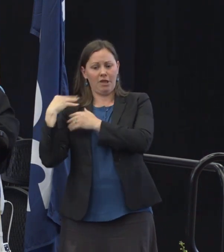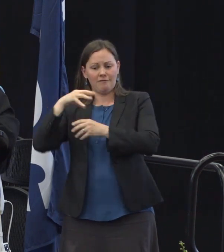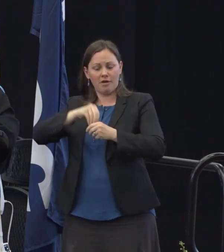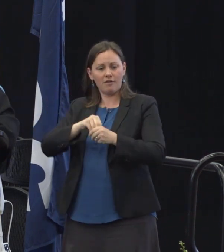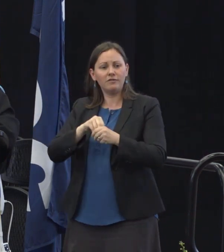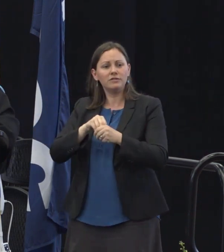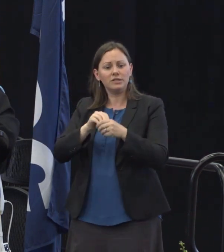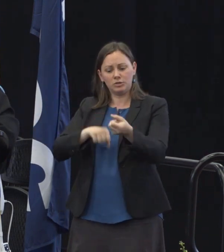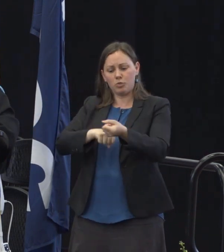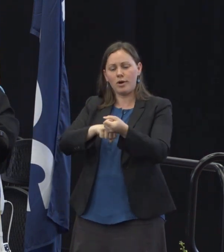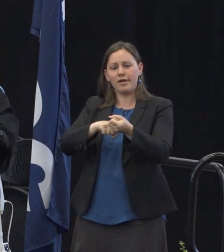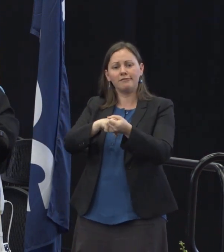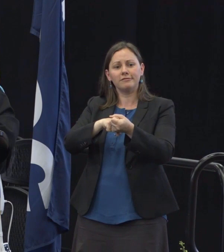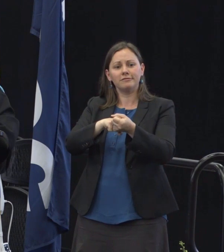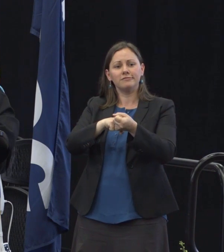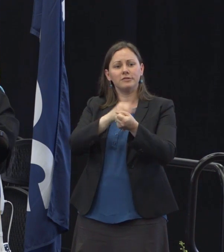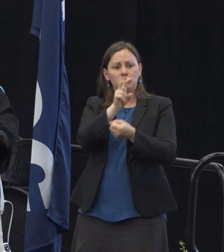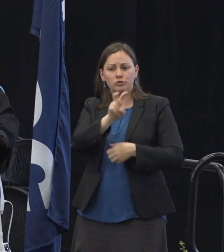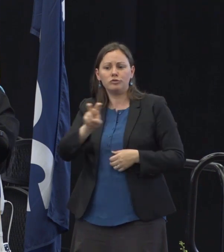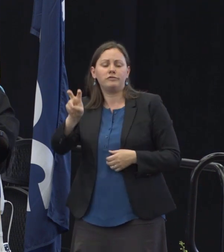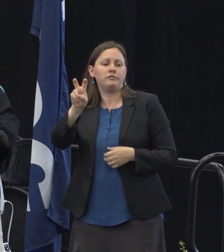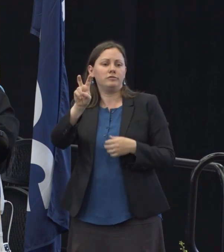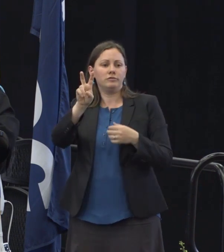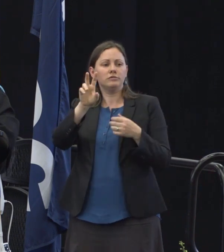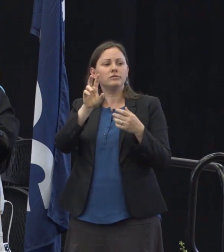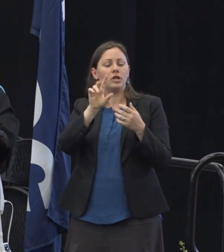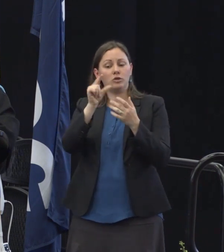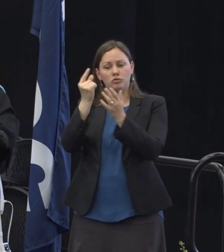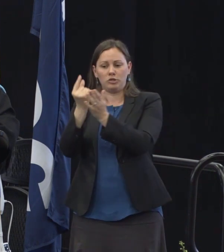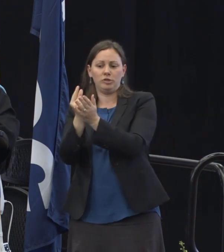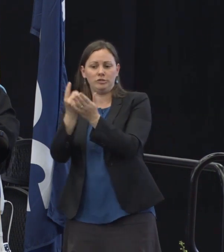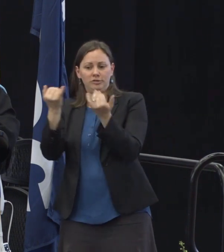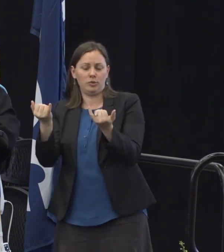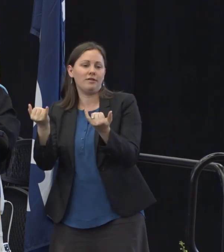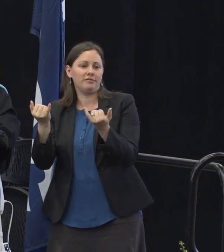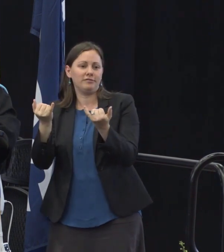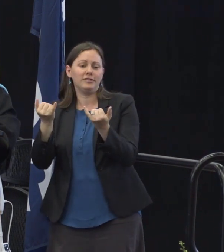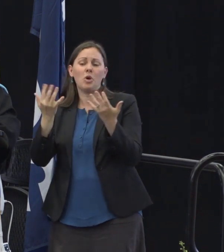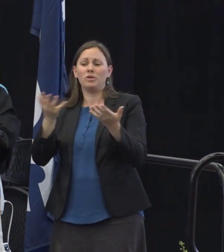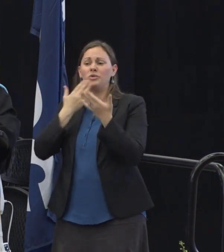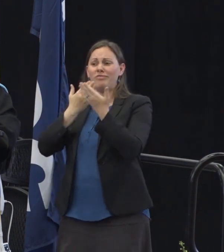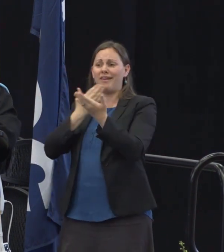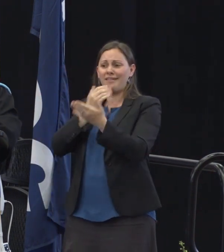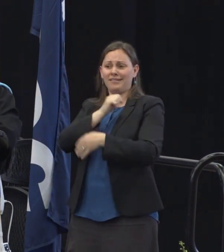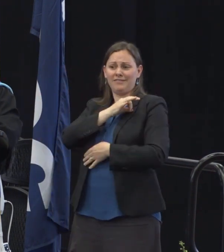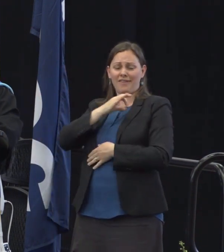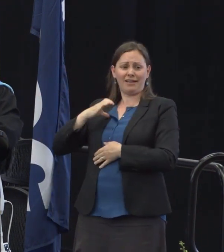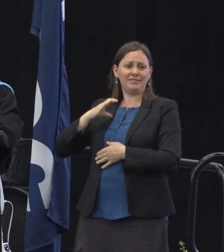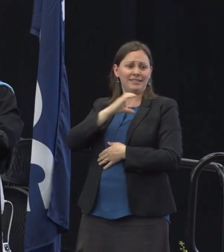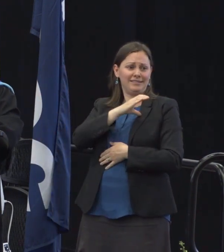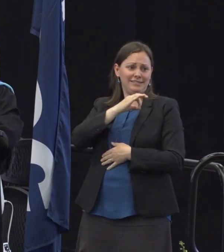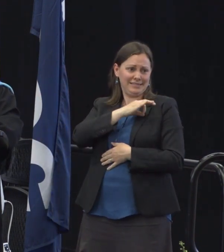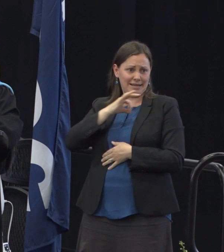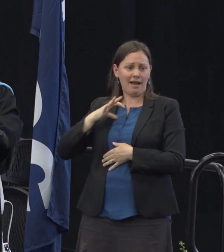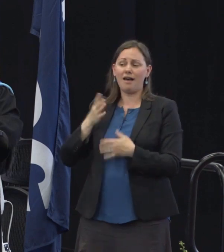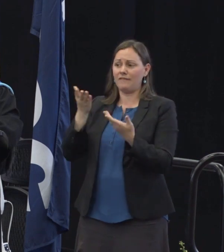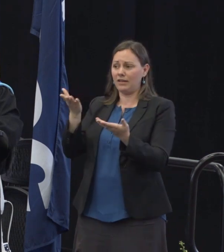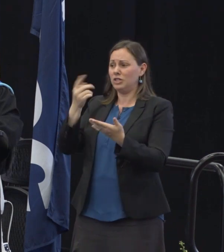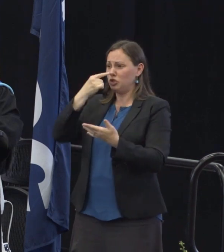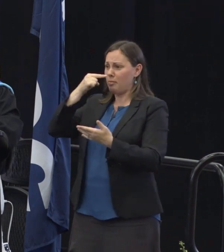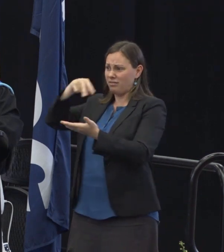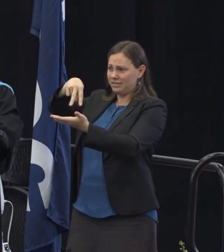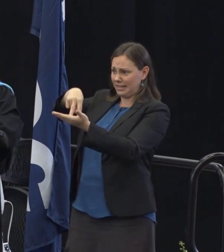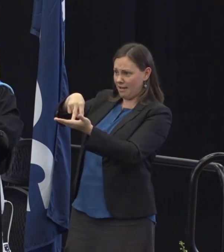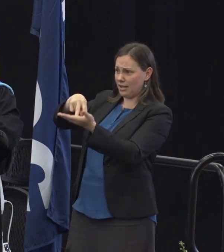path to graduation, and to them, I say a heartfelt thank you. Would faculty and staff please stand